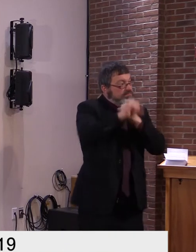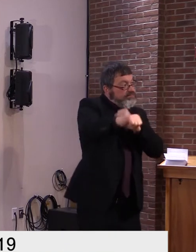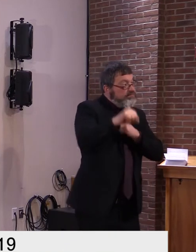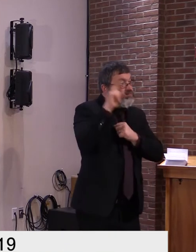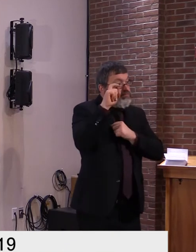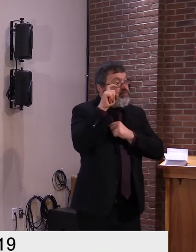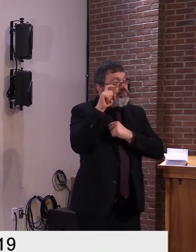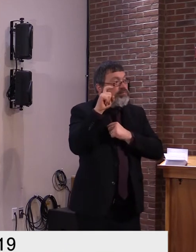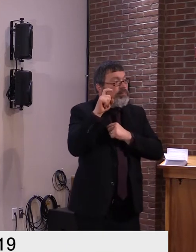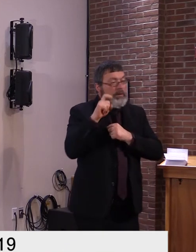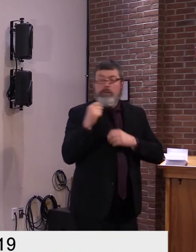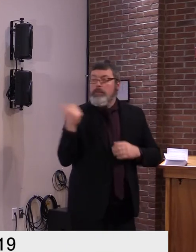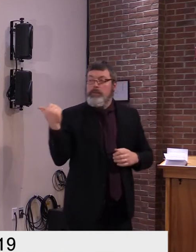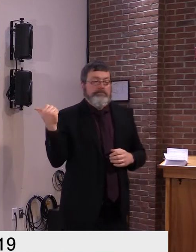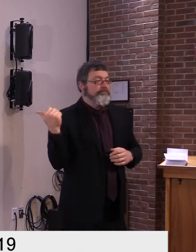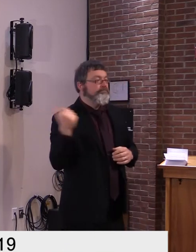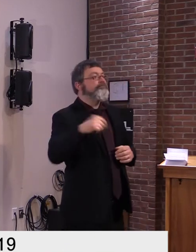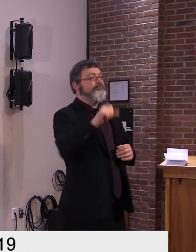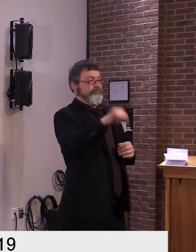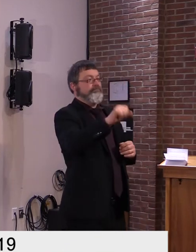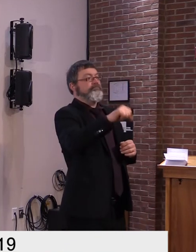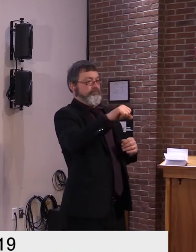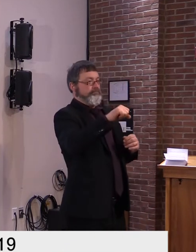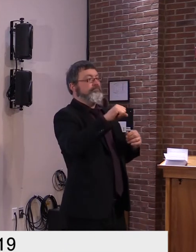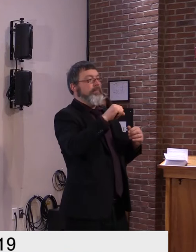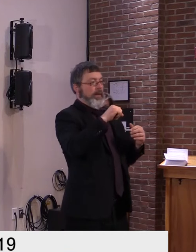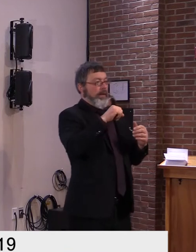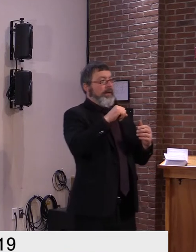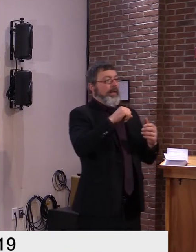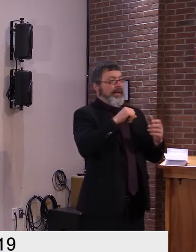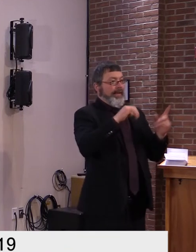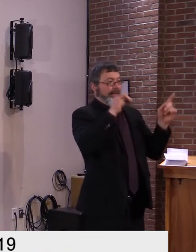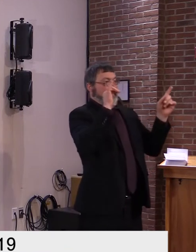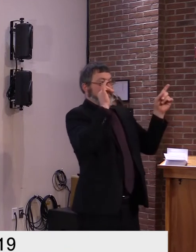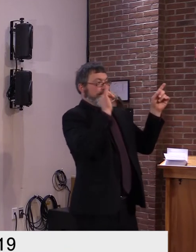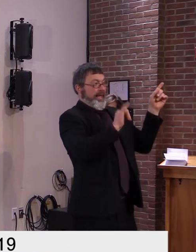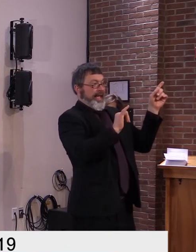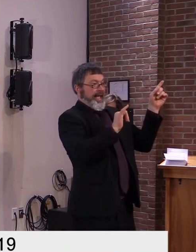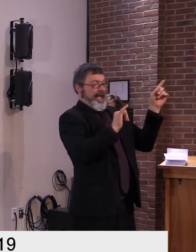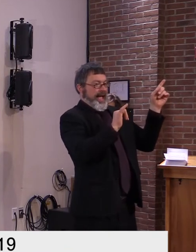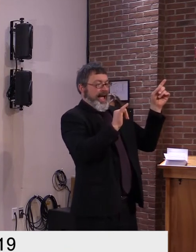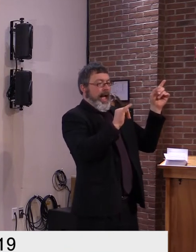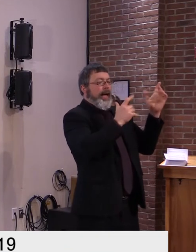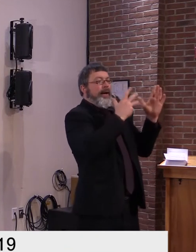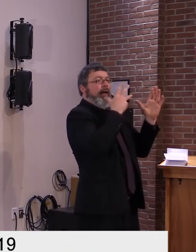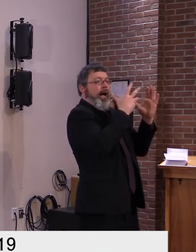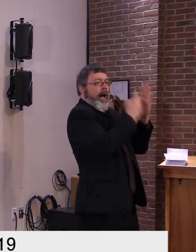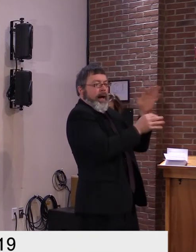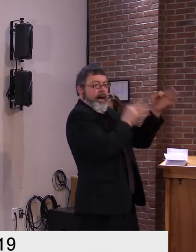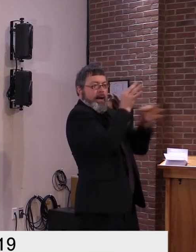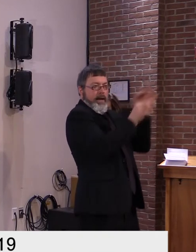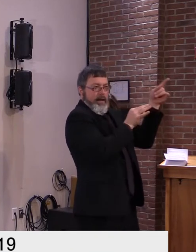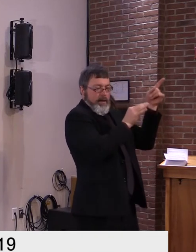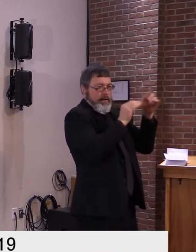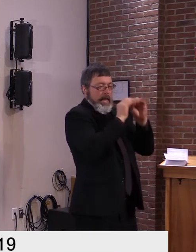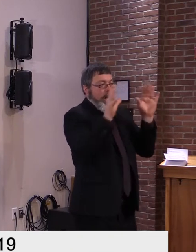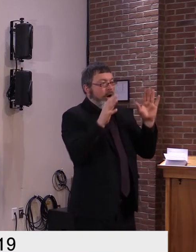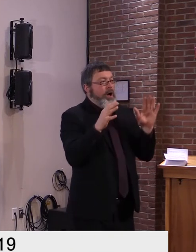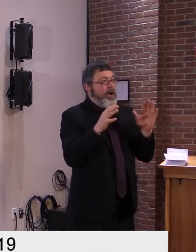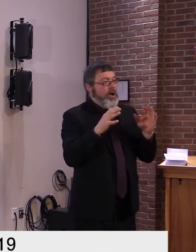that's missing, the details that I talked about before, were that we don't know exactly,